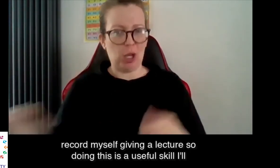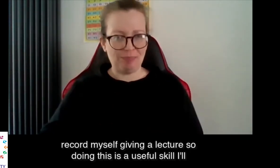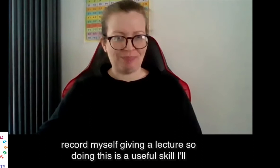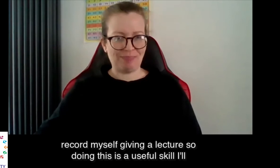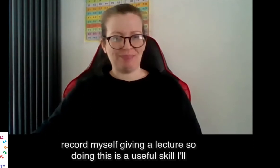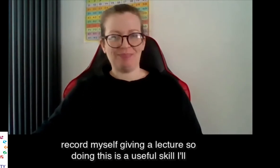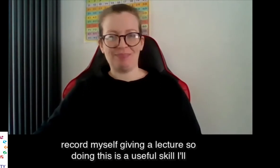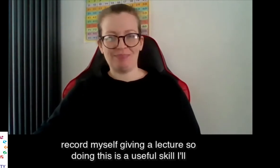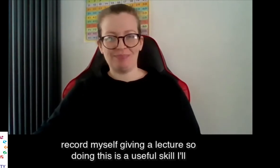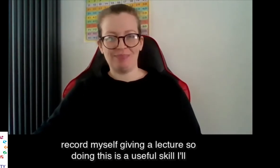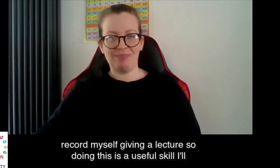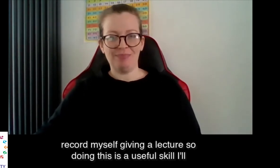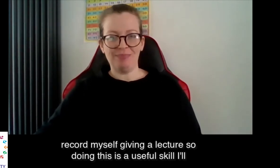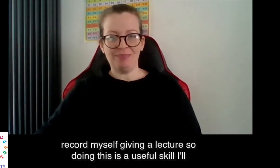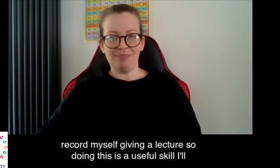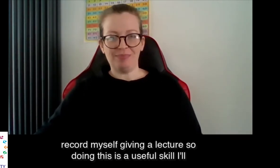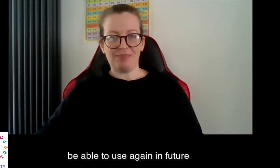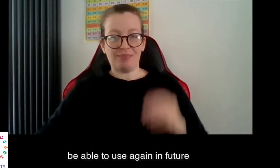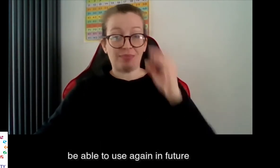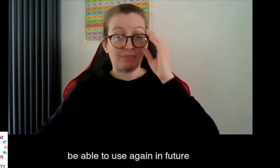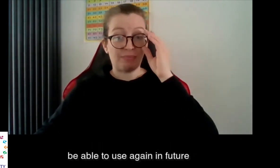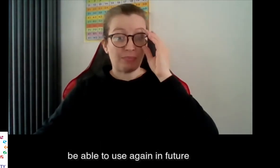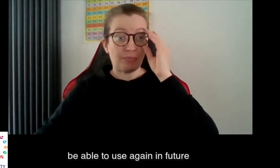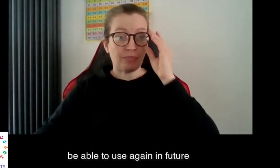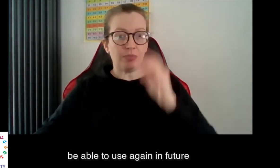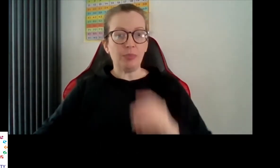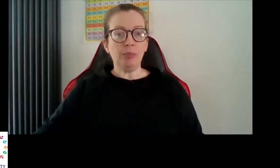so doing this is a useful skill I'll be able to use again in future.